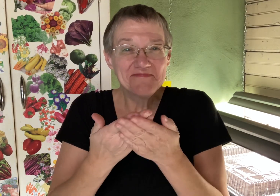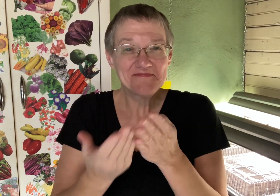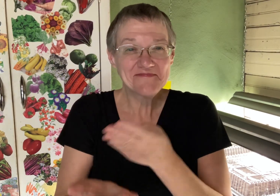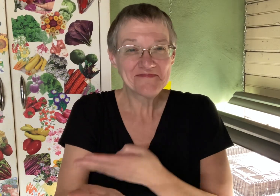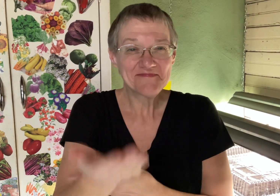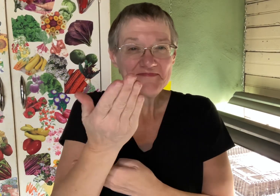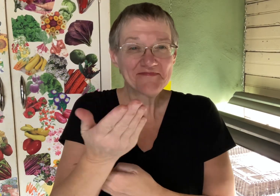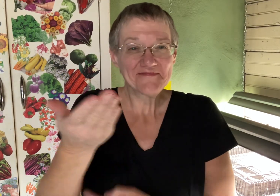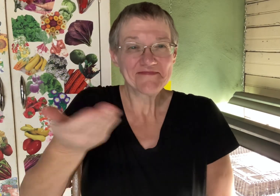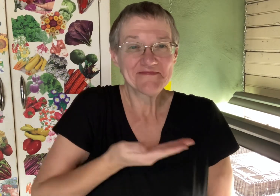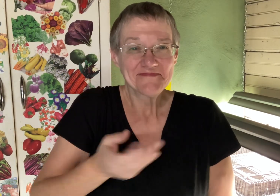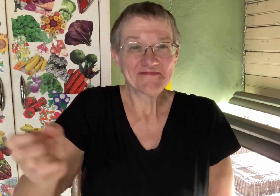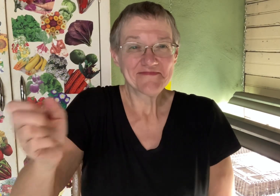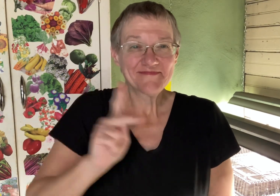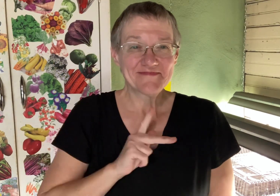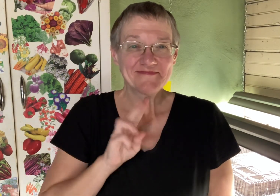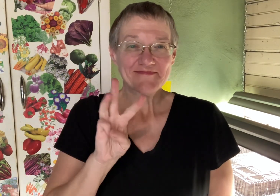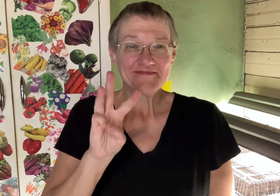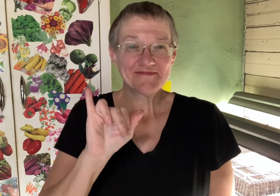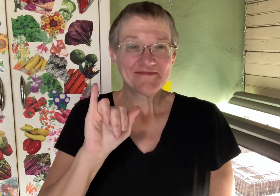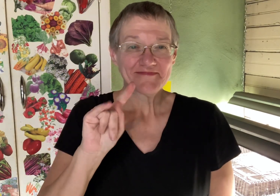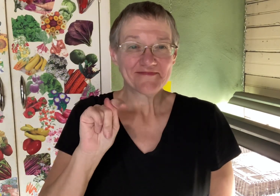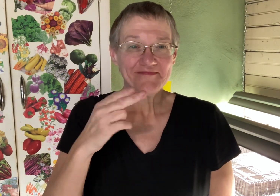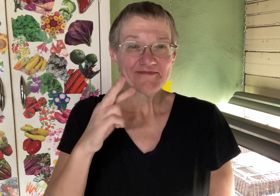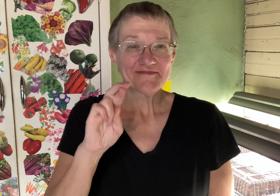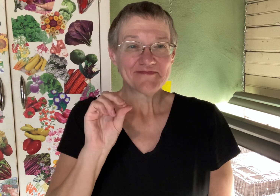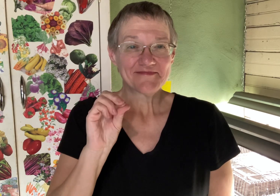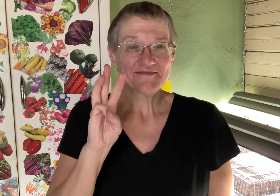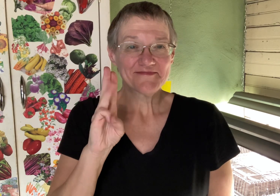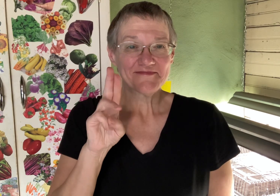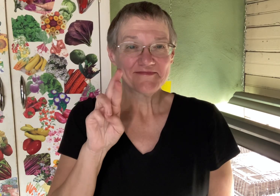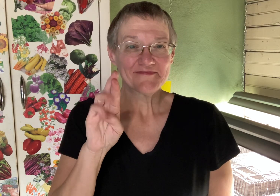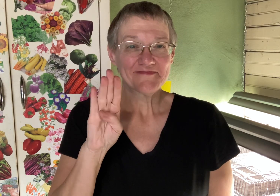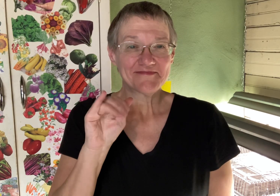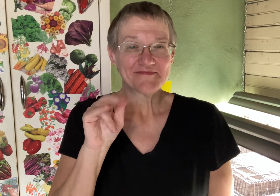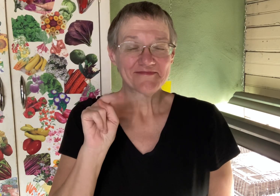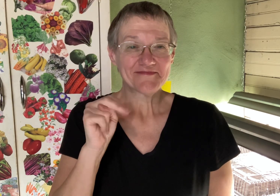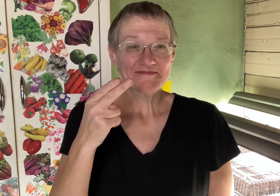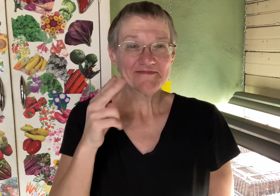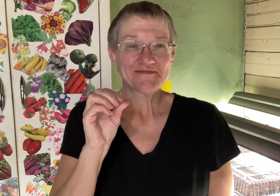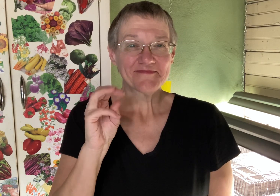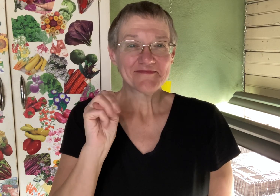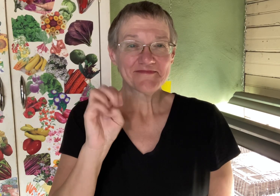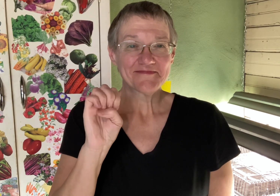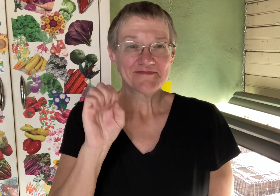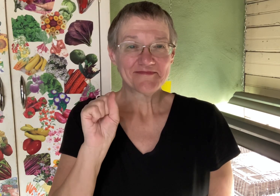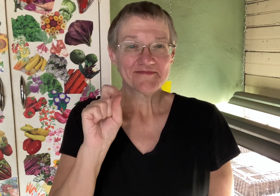Good morning and welcome back to Withrow Urban Homestead.